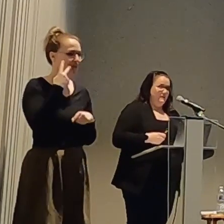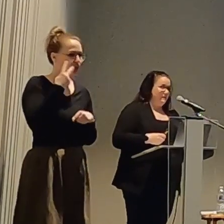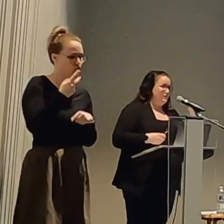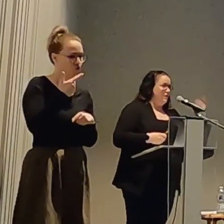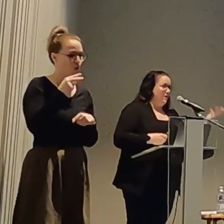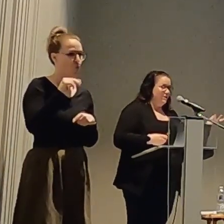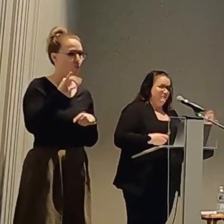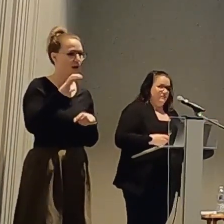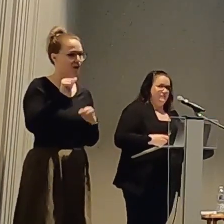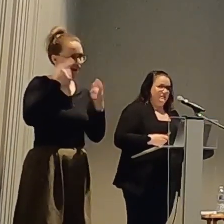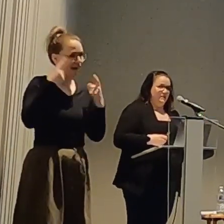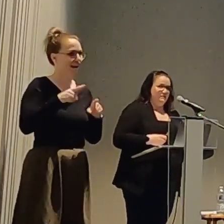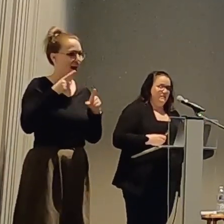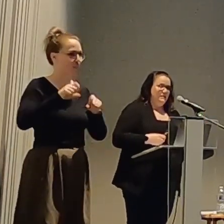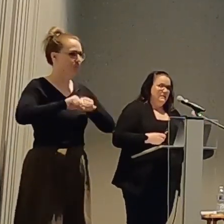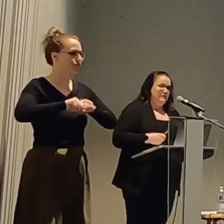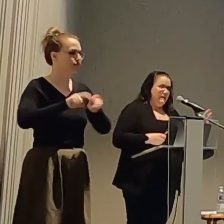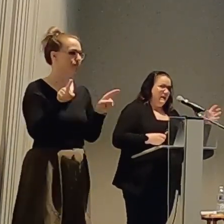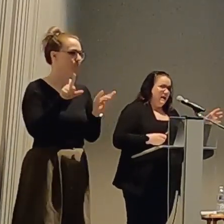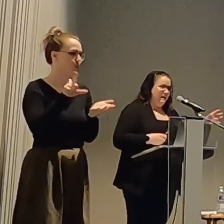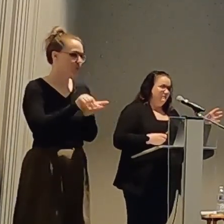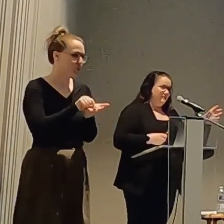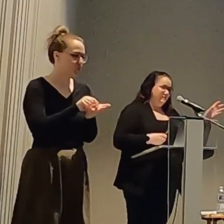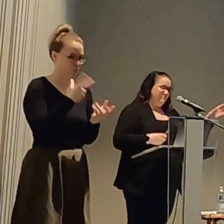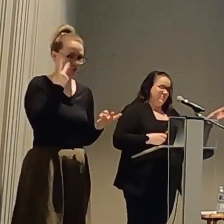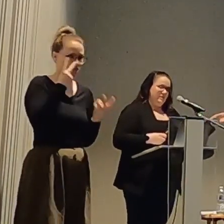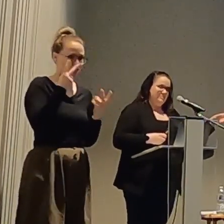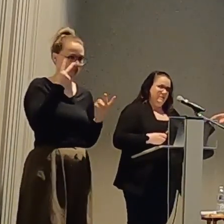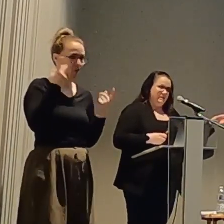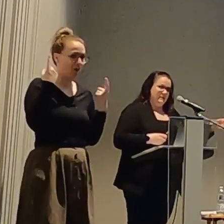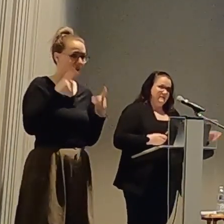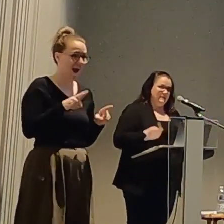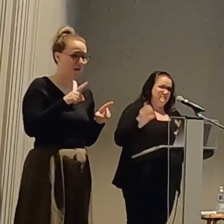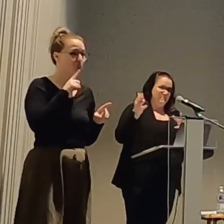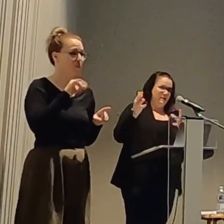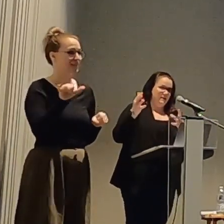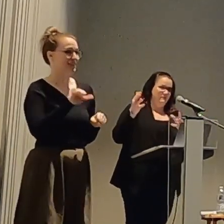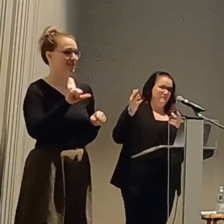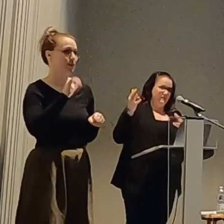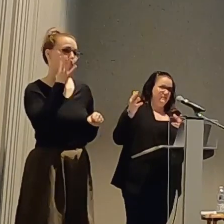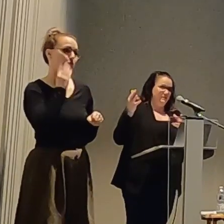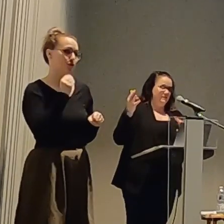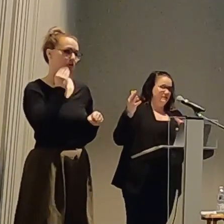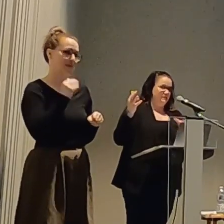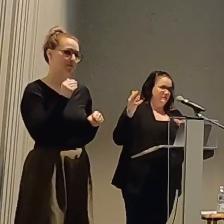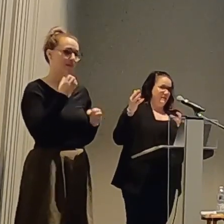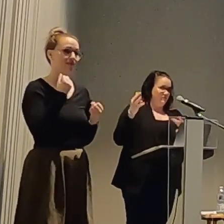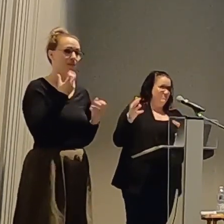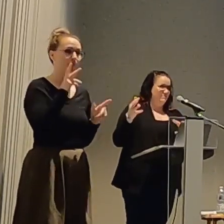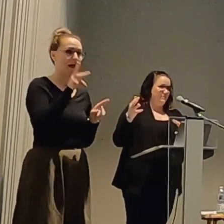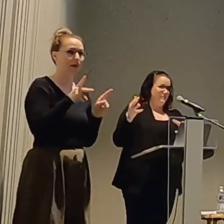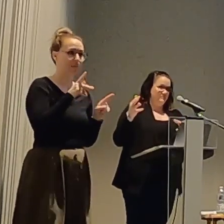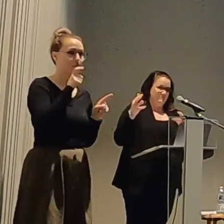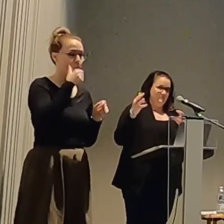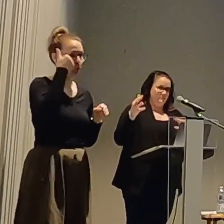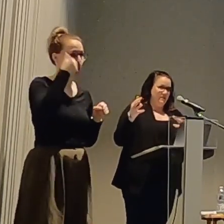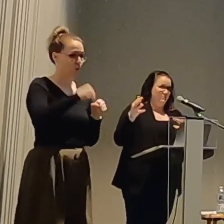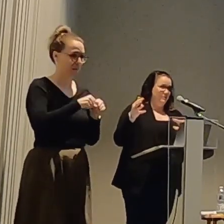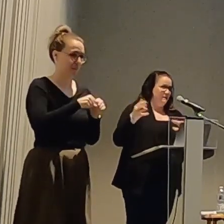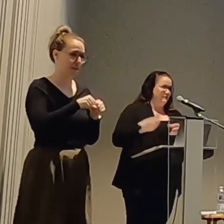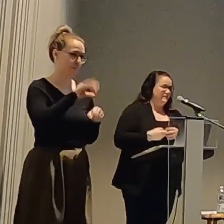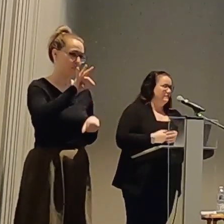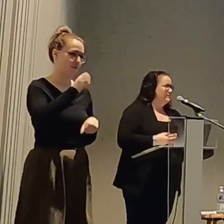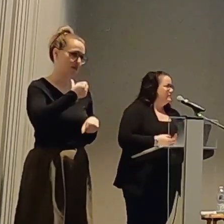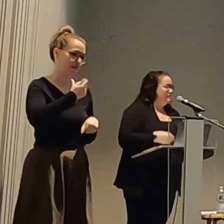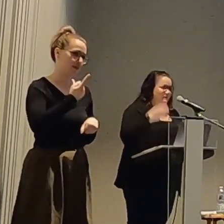newspapers. They saw all of those things. They have a similar experience as many of the visitors that remember